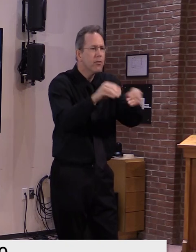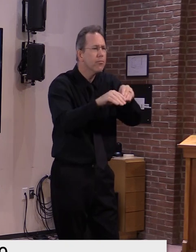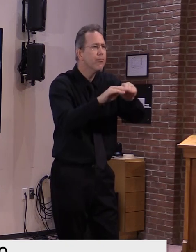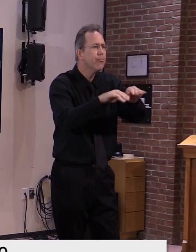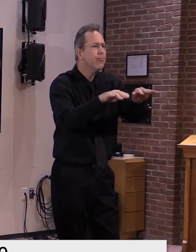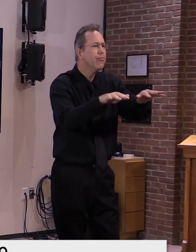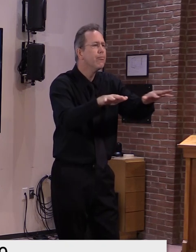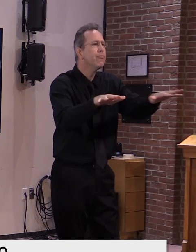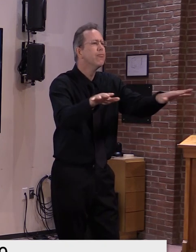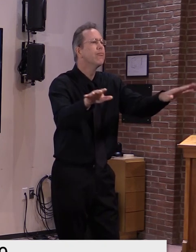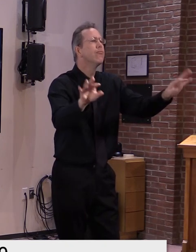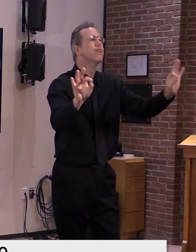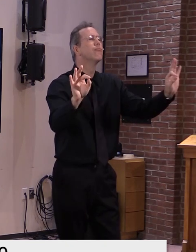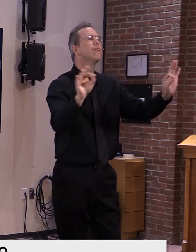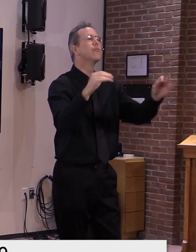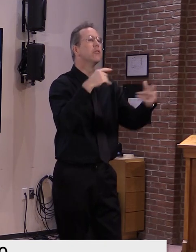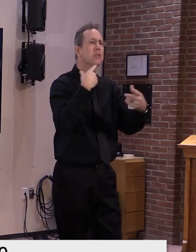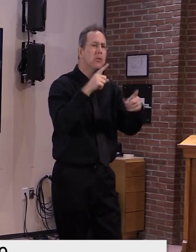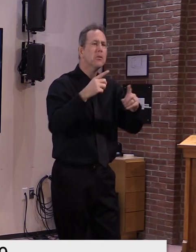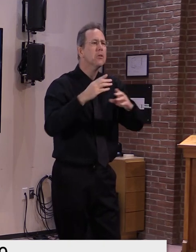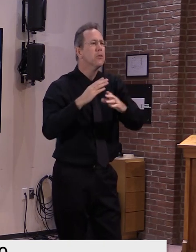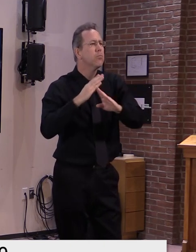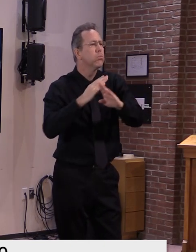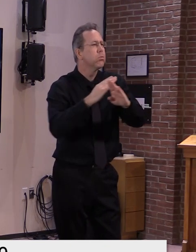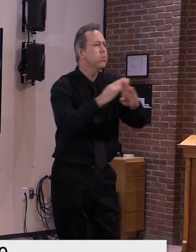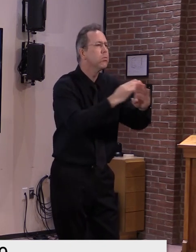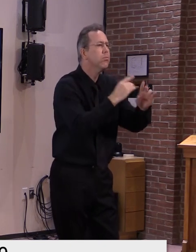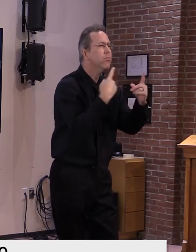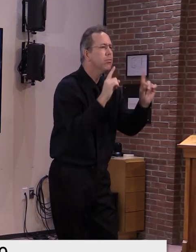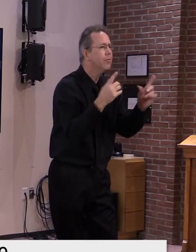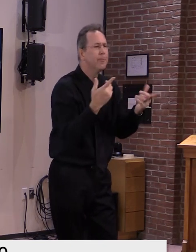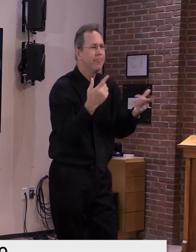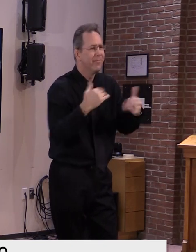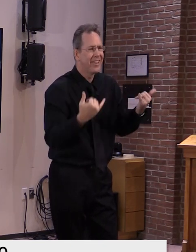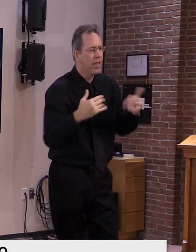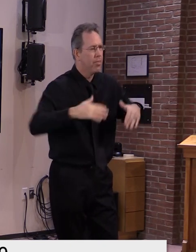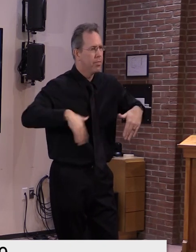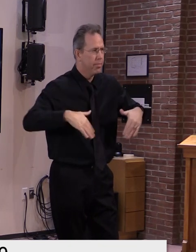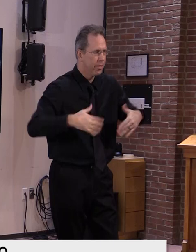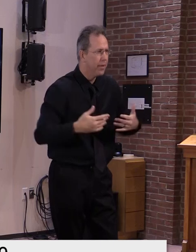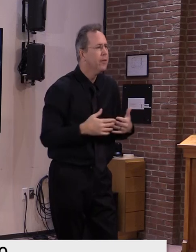before us, I know we'll get through this, but we need to be vigilant.